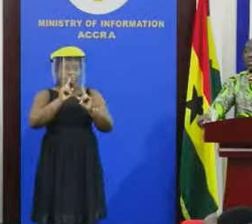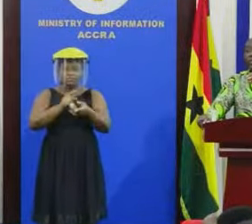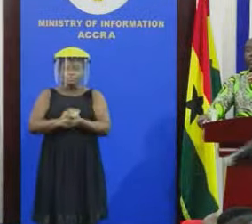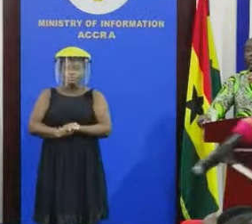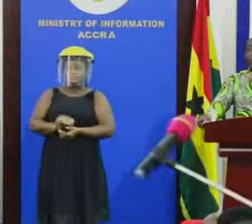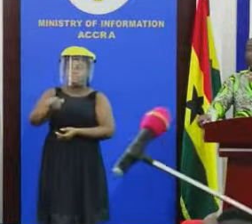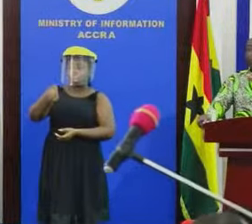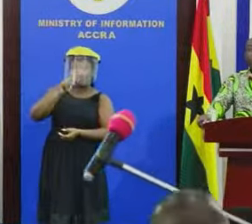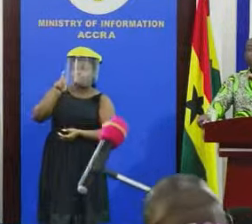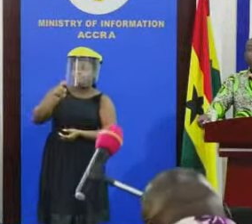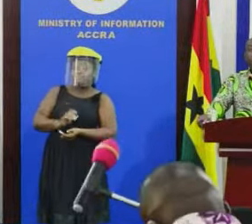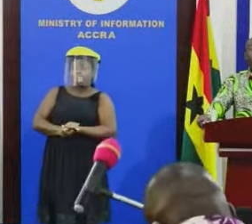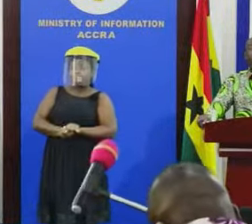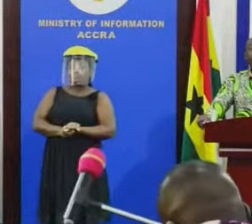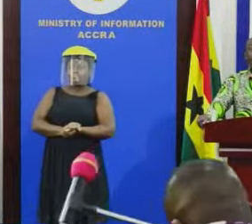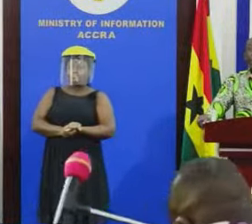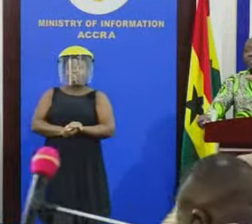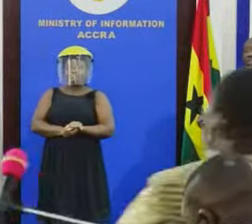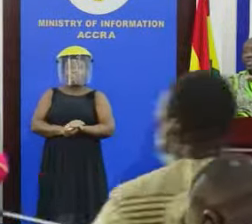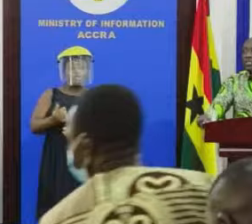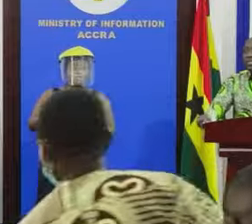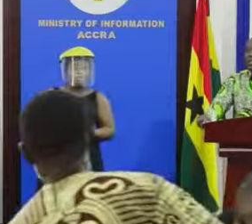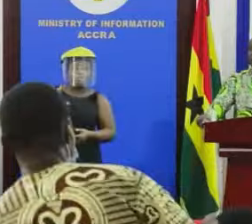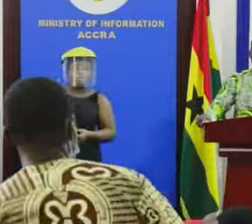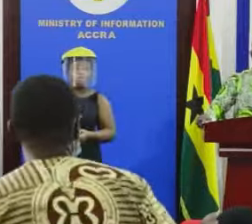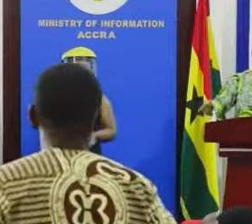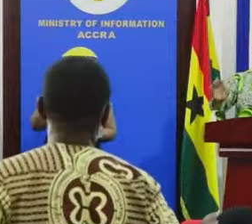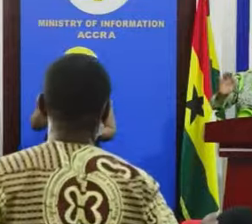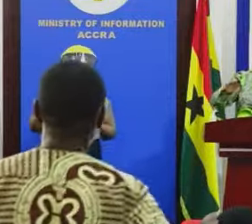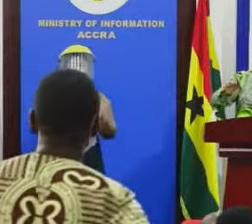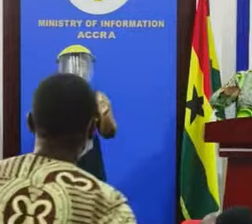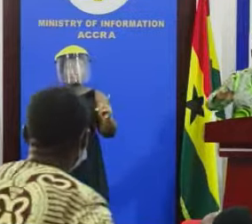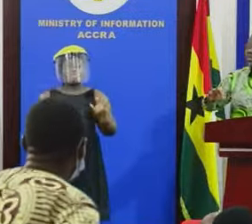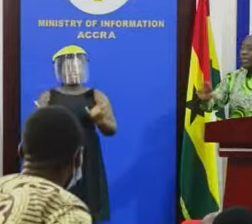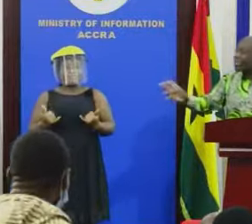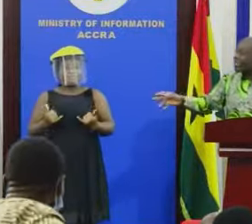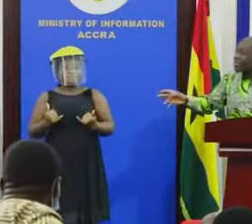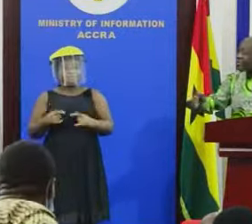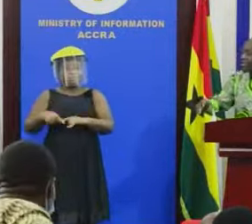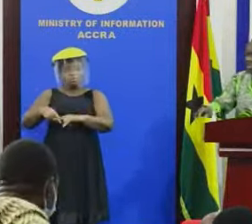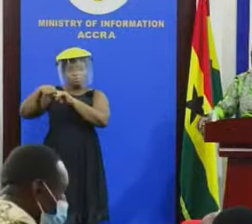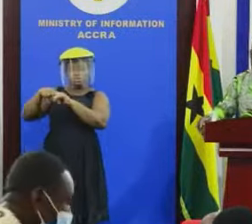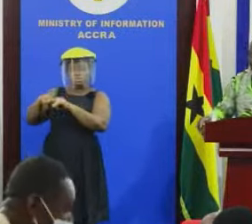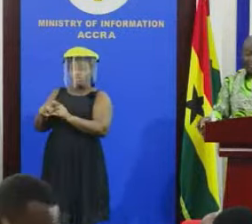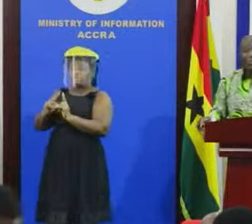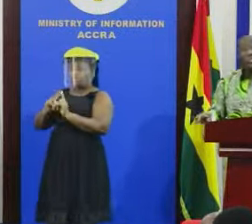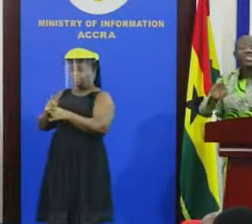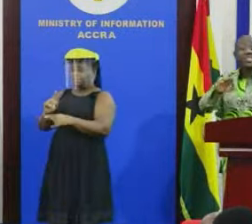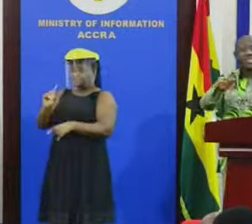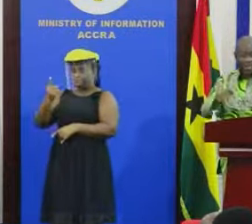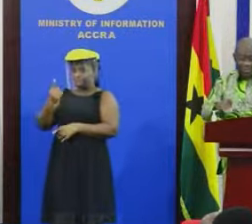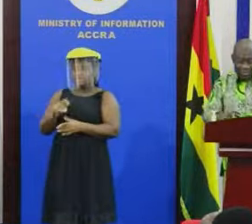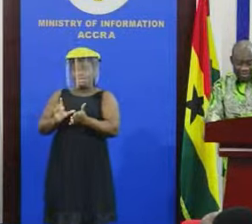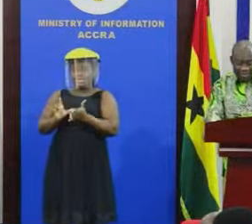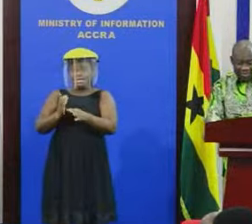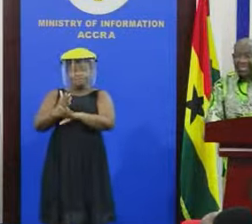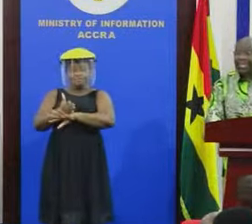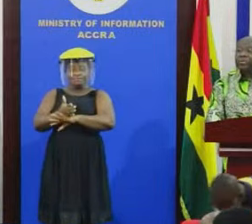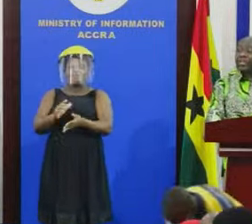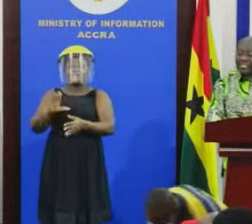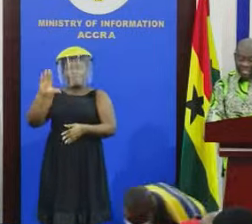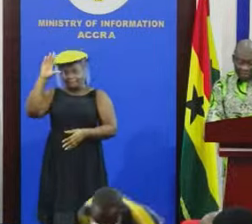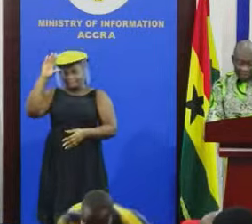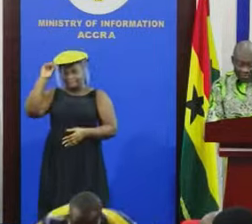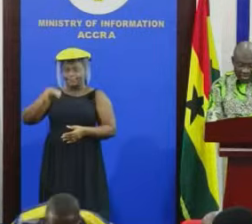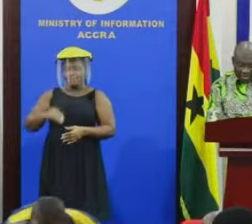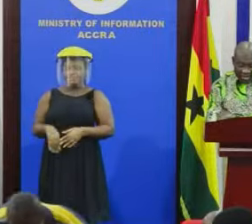questions? I'm looking out for the ladies first. Okay, so you hold on. Let me take responses to the ladies' questions and then I'll come to the